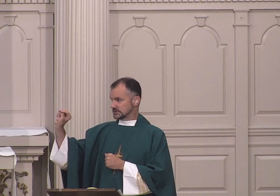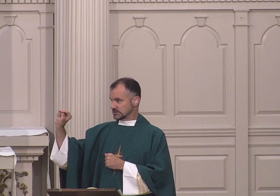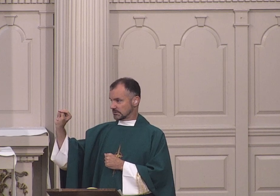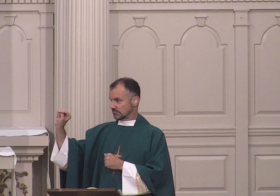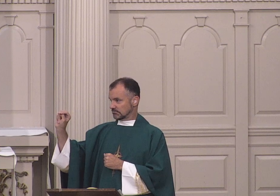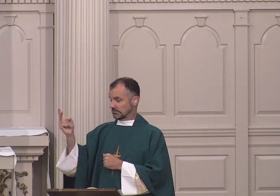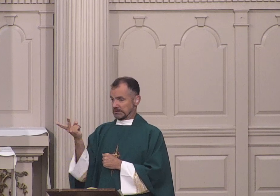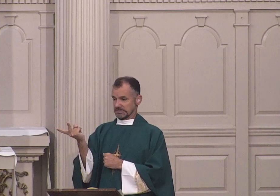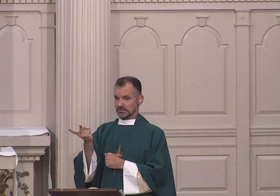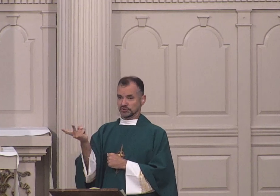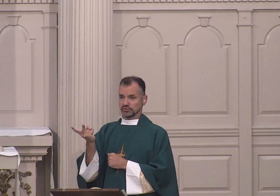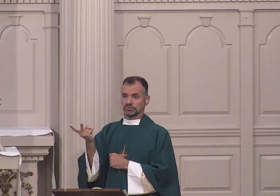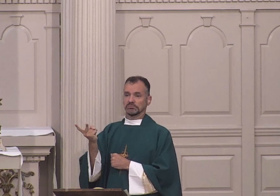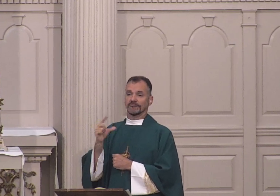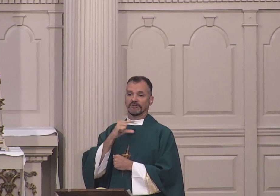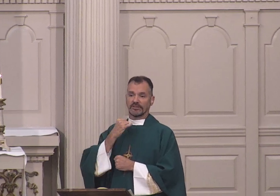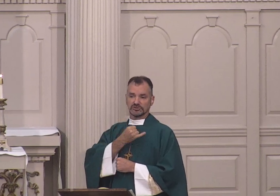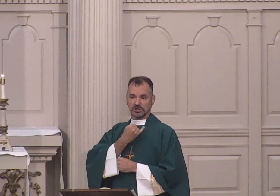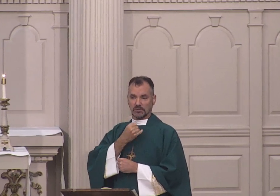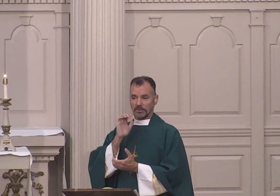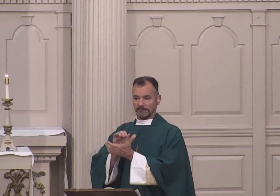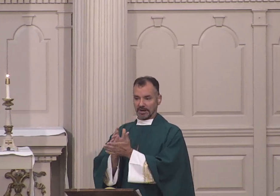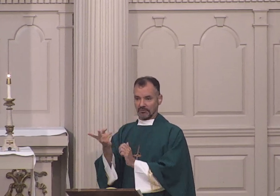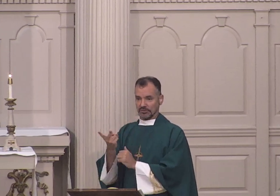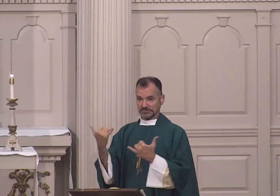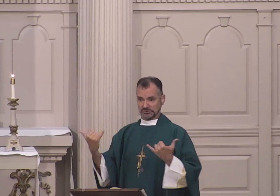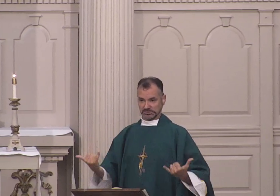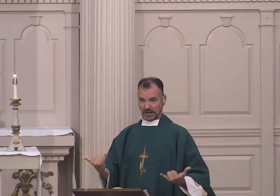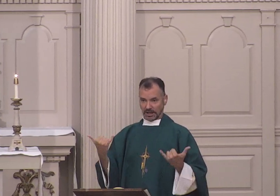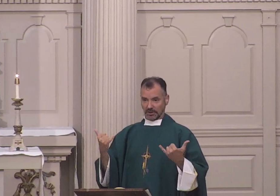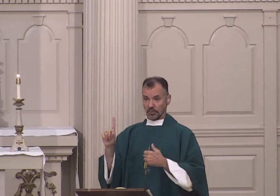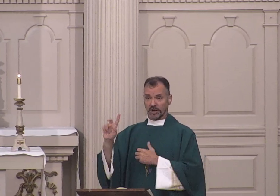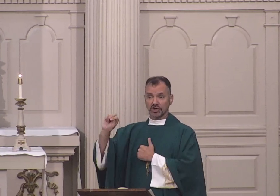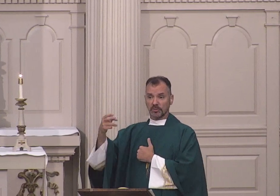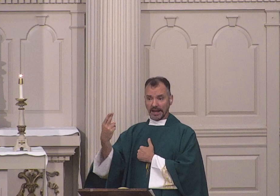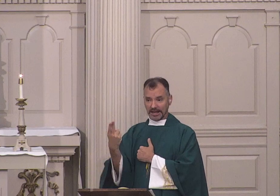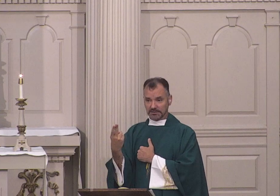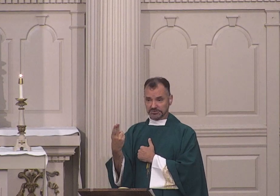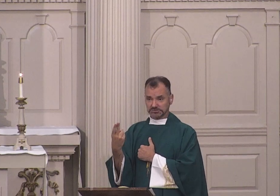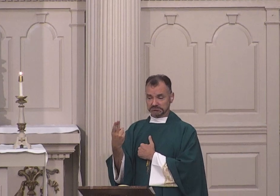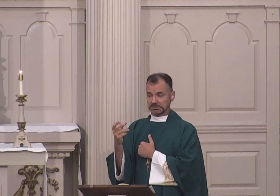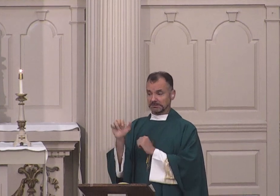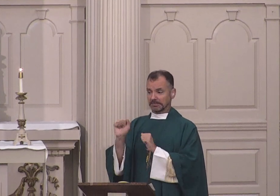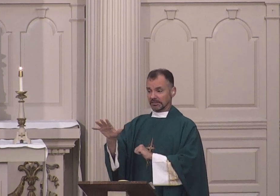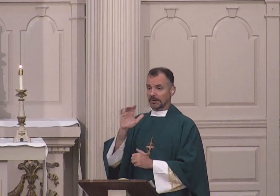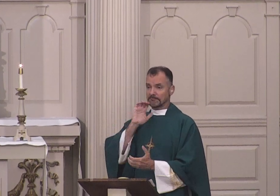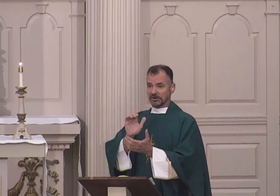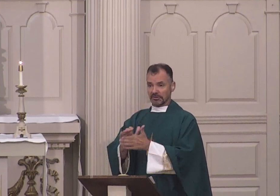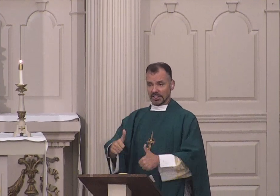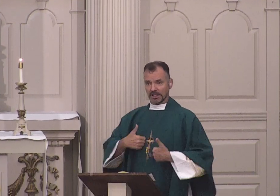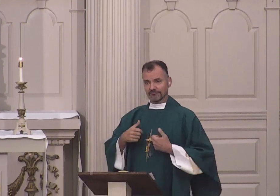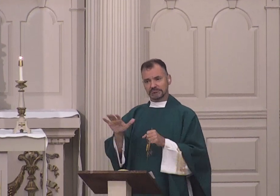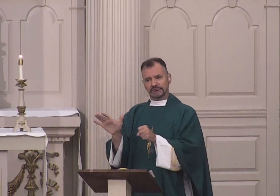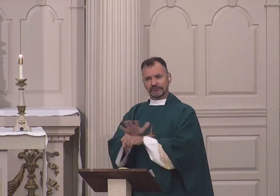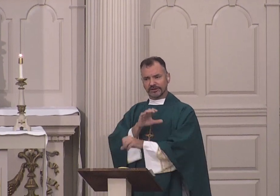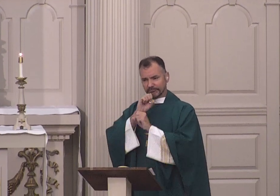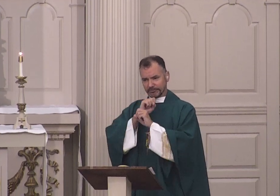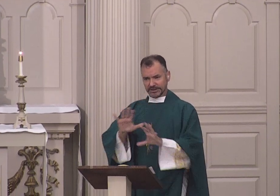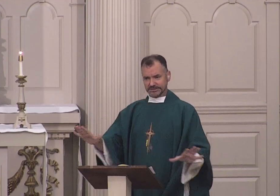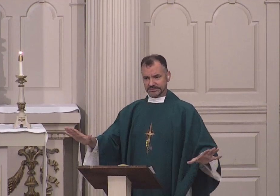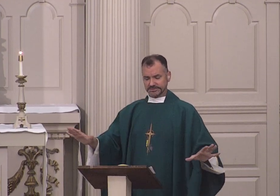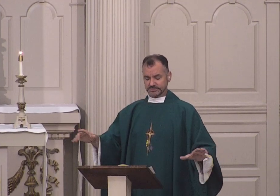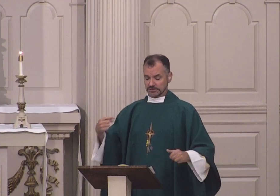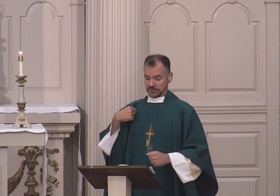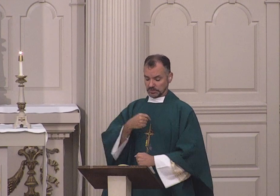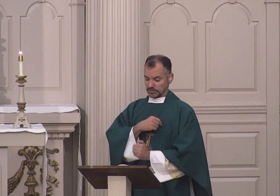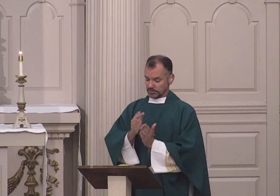We pray for Ashley and Jason, who Father Jeremy is helping to marry, that their marriage would